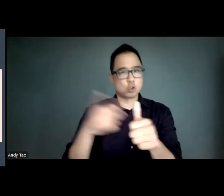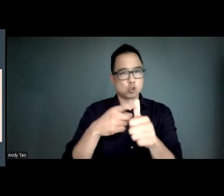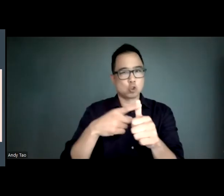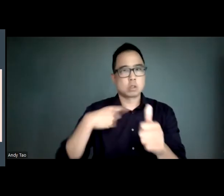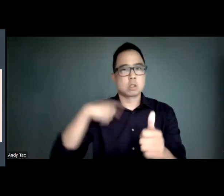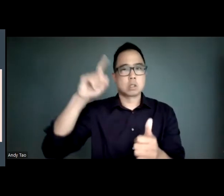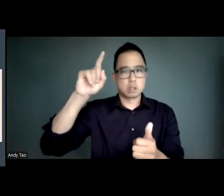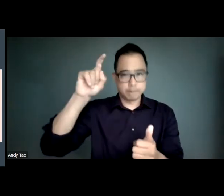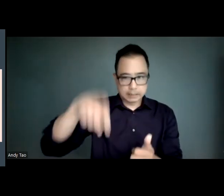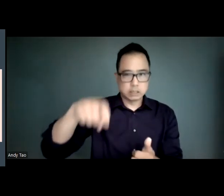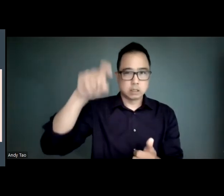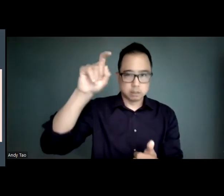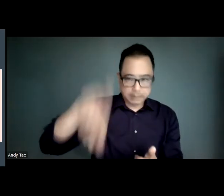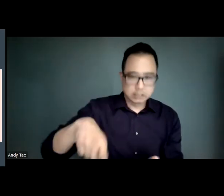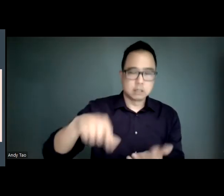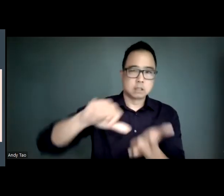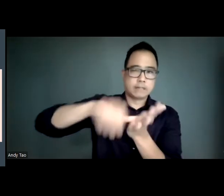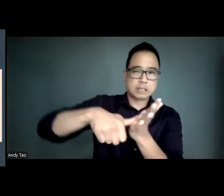You should wear a mask.